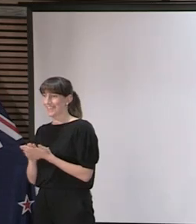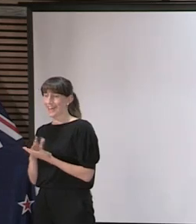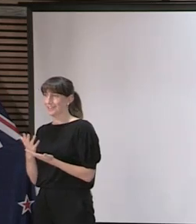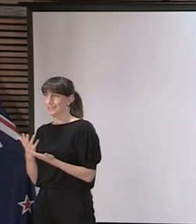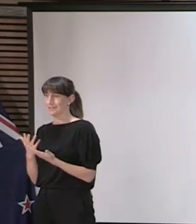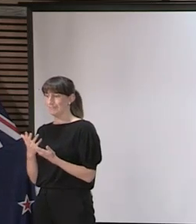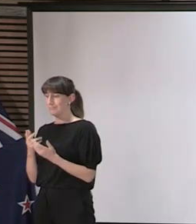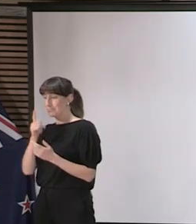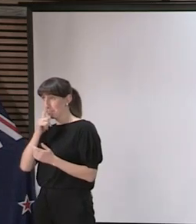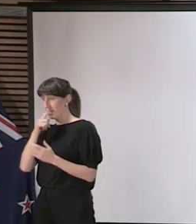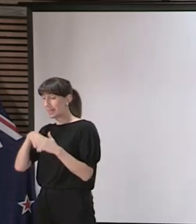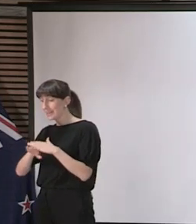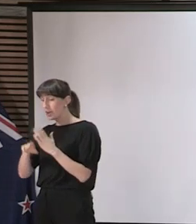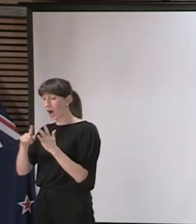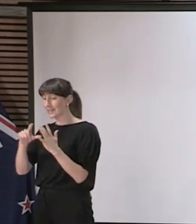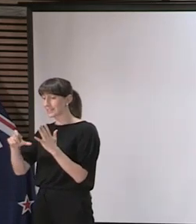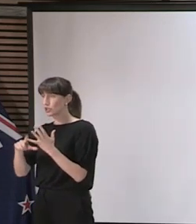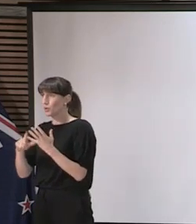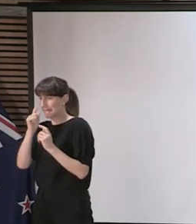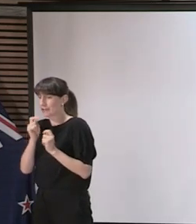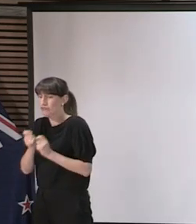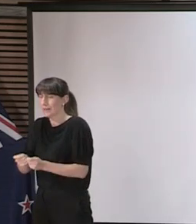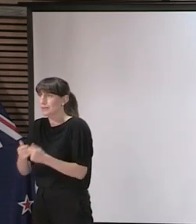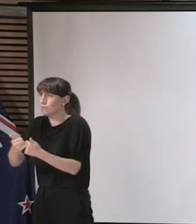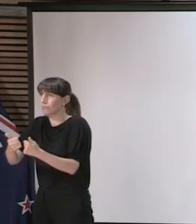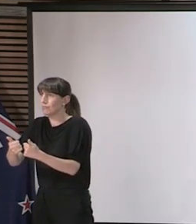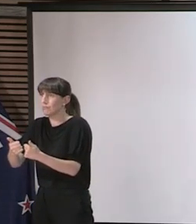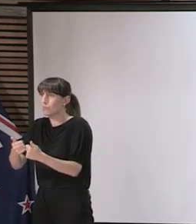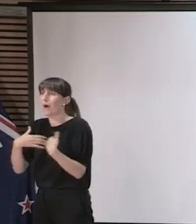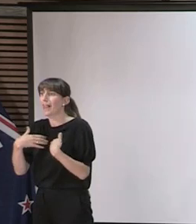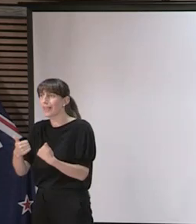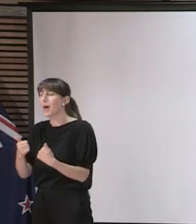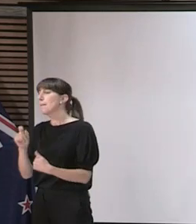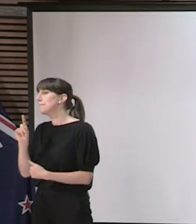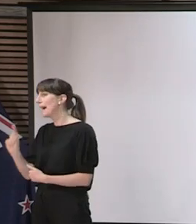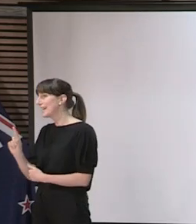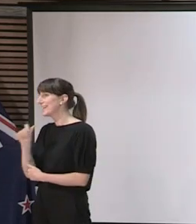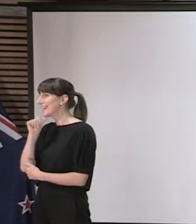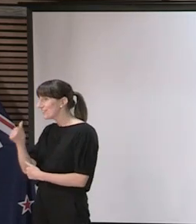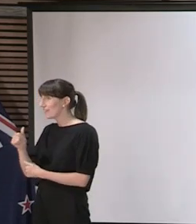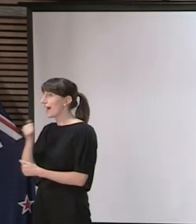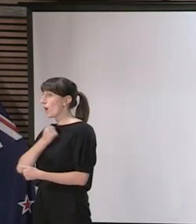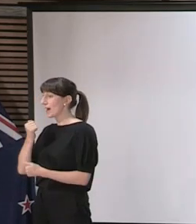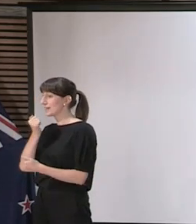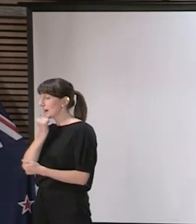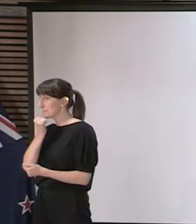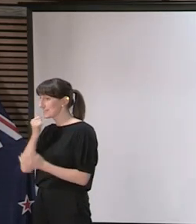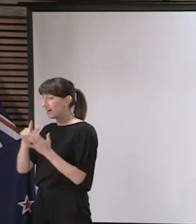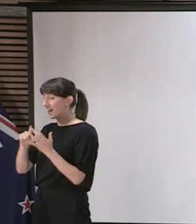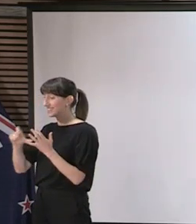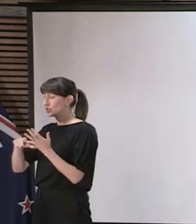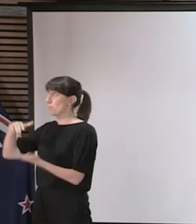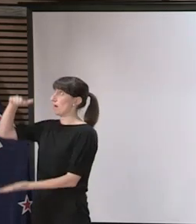successfully. So those trials would only go ahead if our case numbers started to increase, and they are linked up to international trials